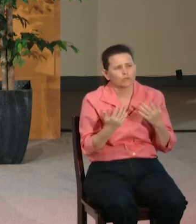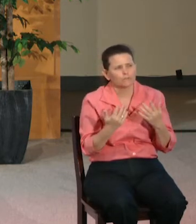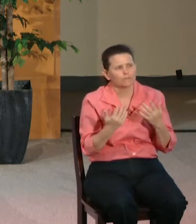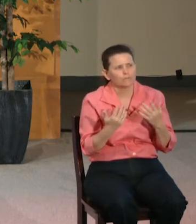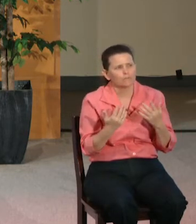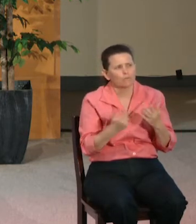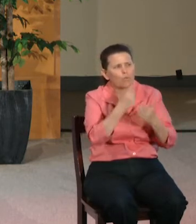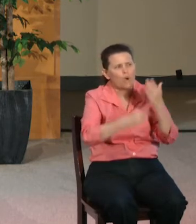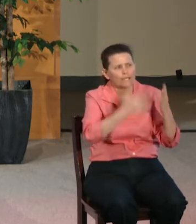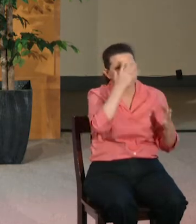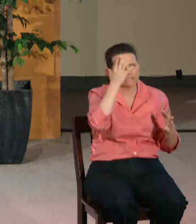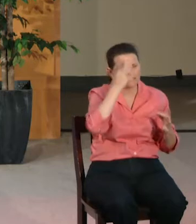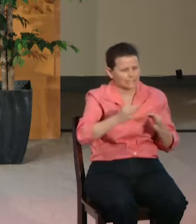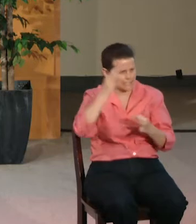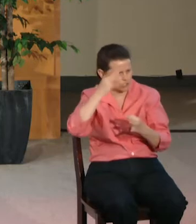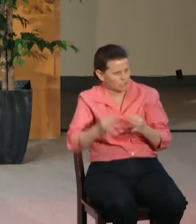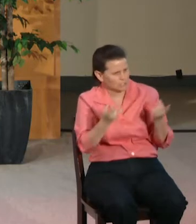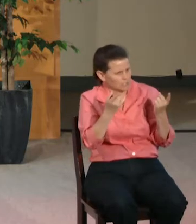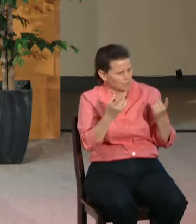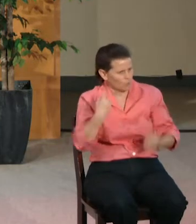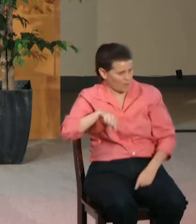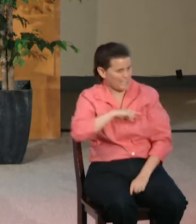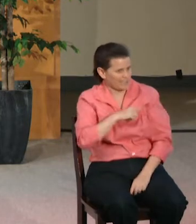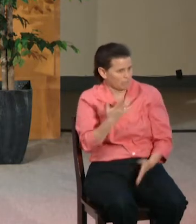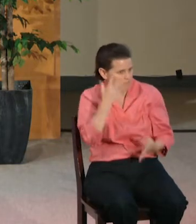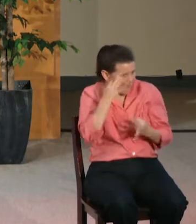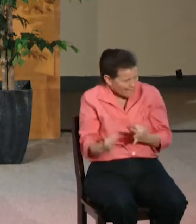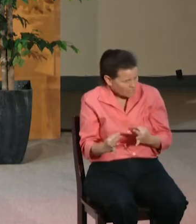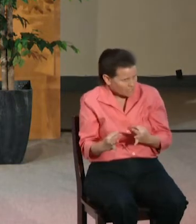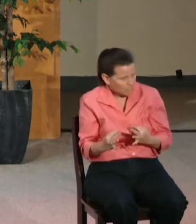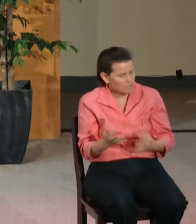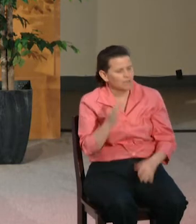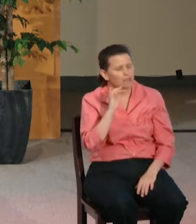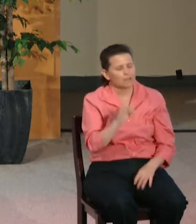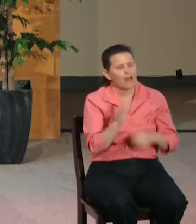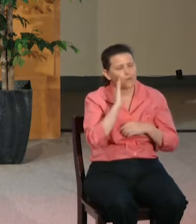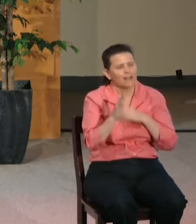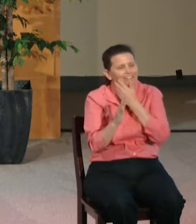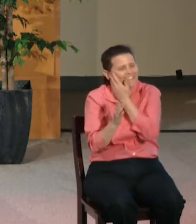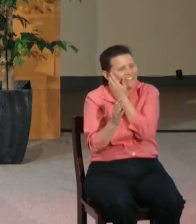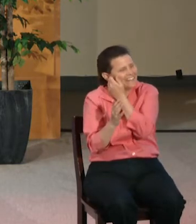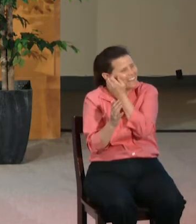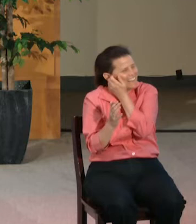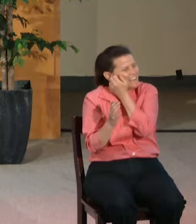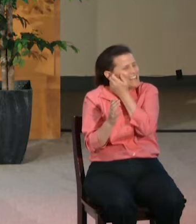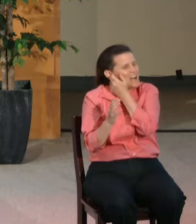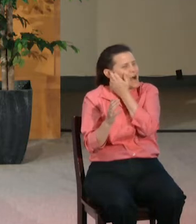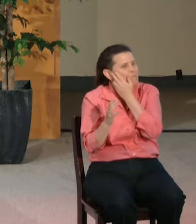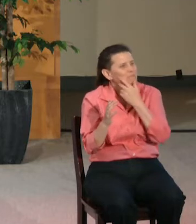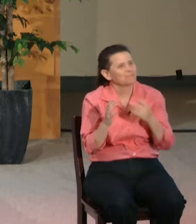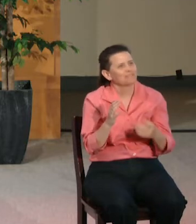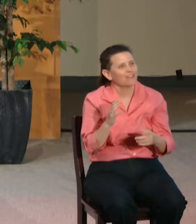right choices. So I want to start off, before we get to the penguins, I want to start off by just